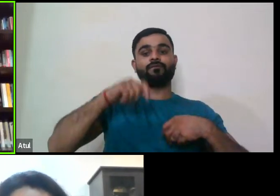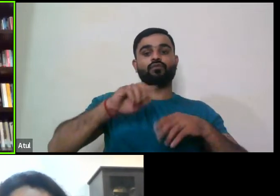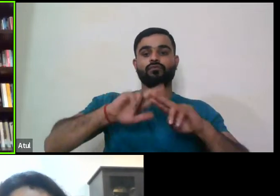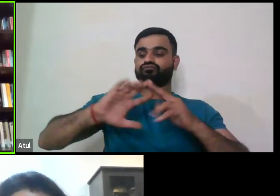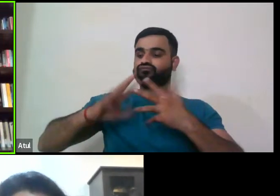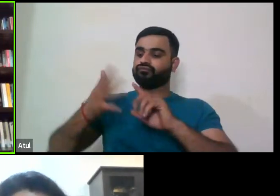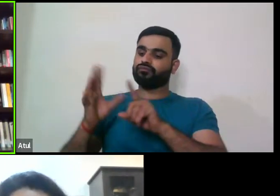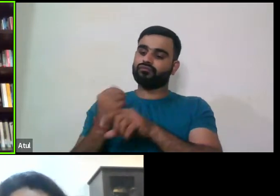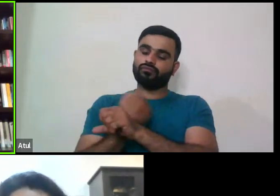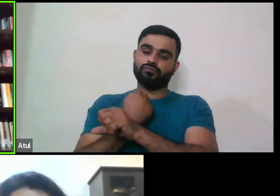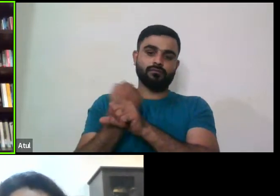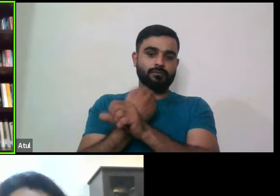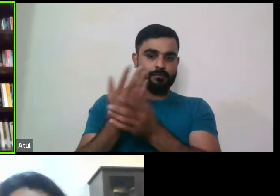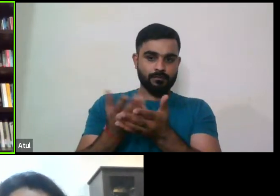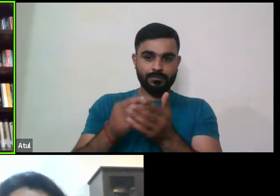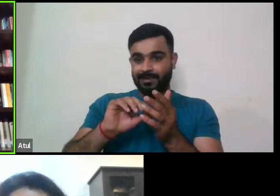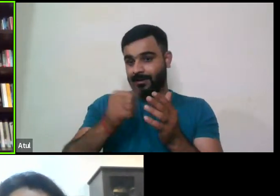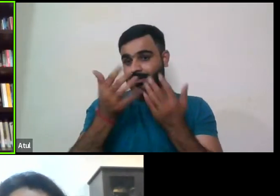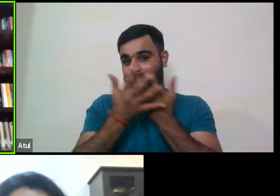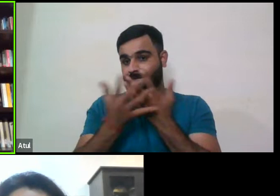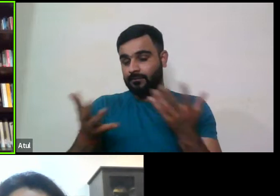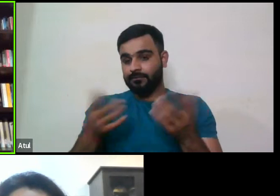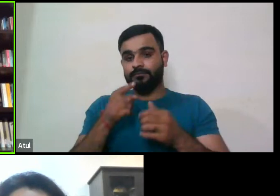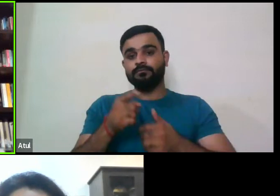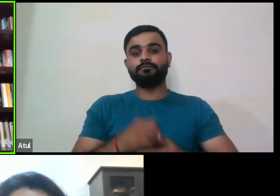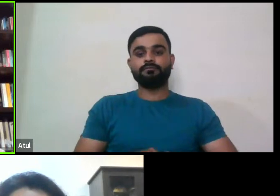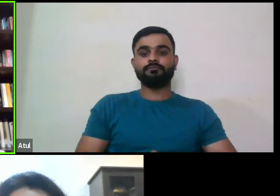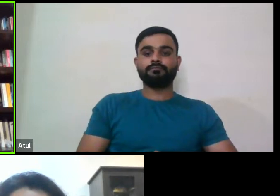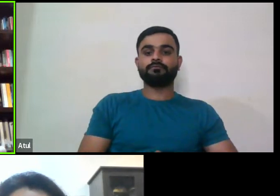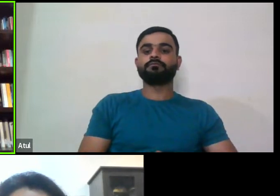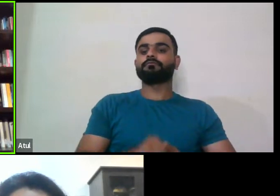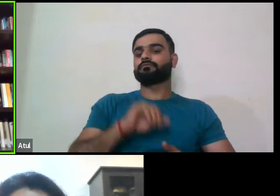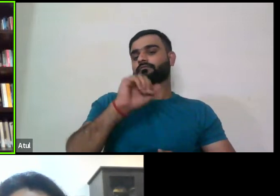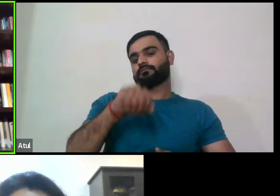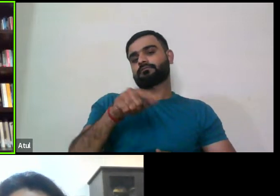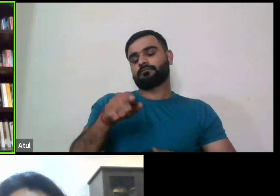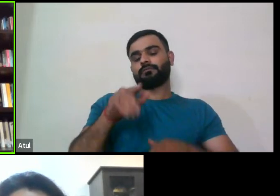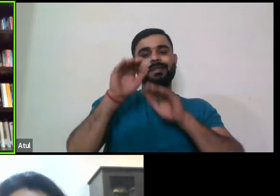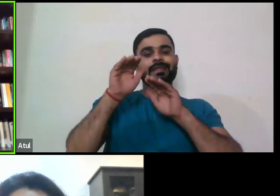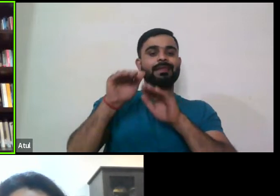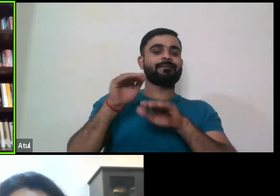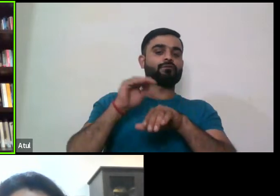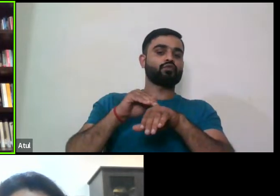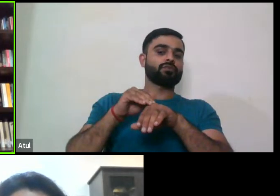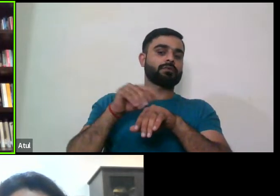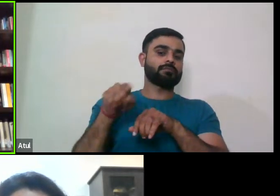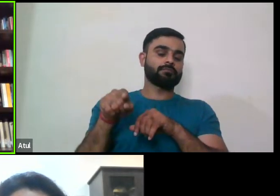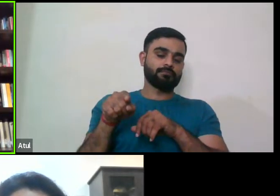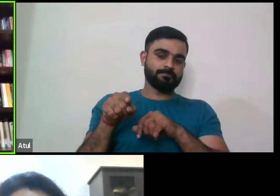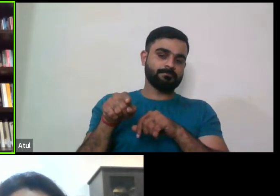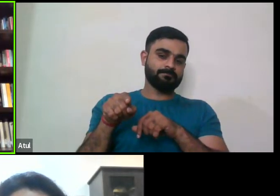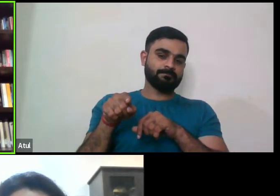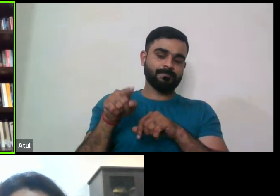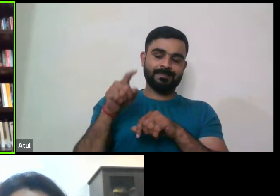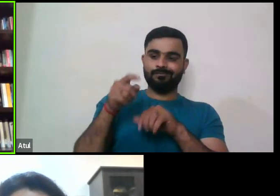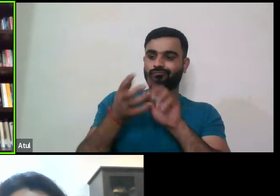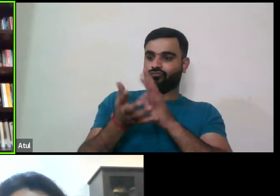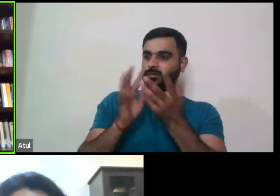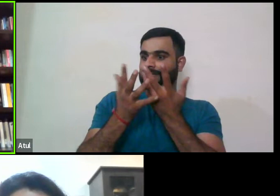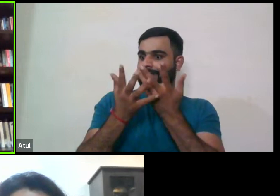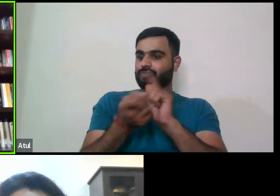function well. The other element of this is, and this of course depends on things not